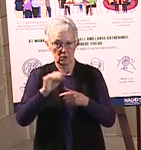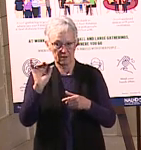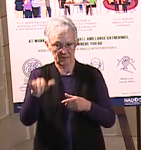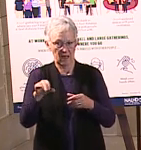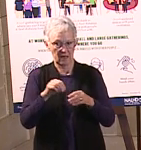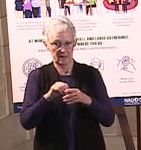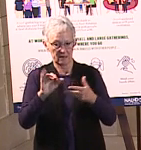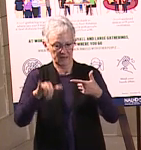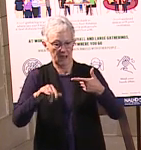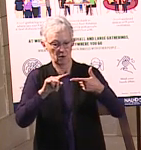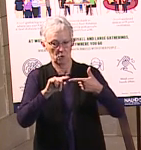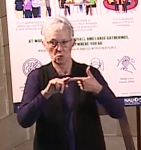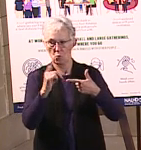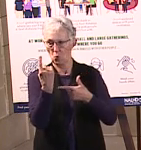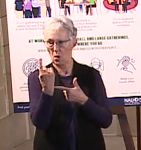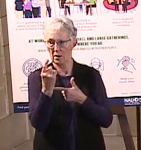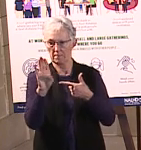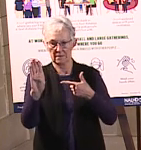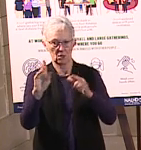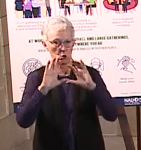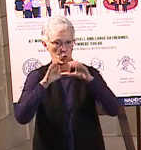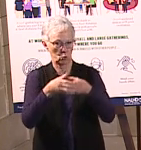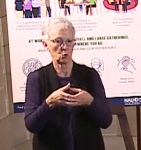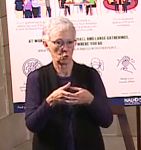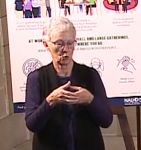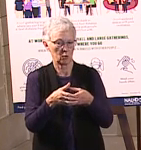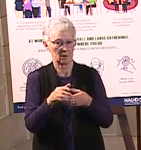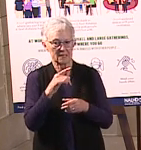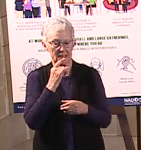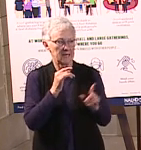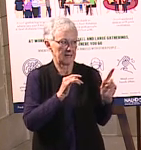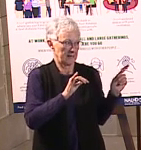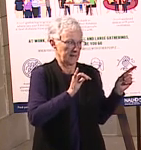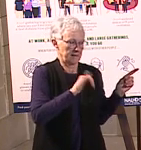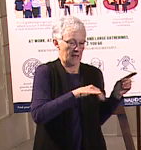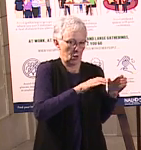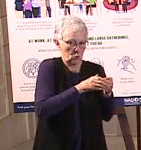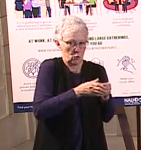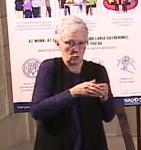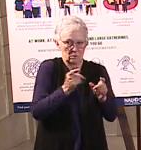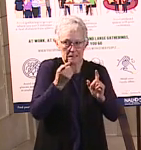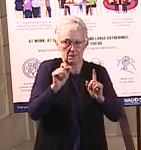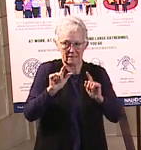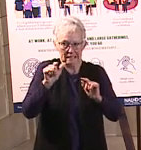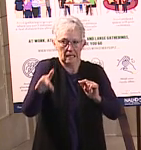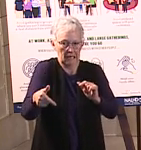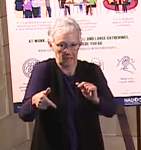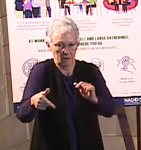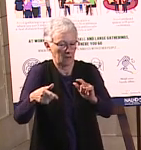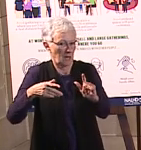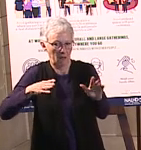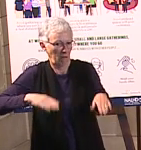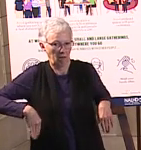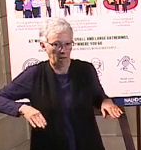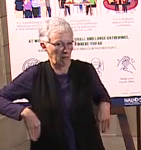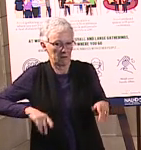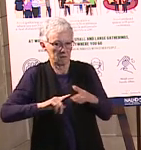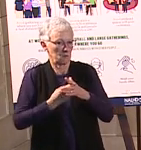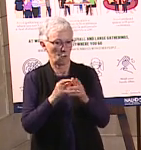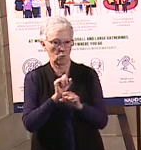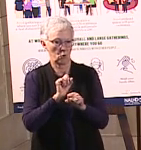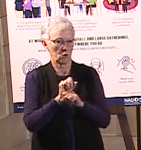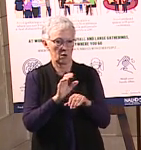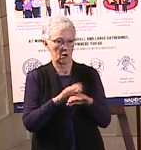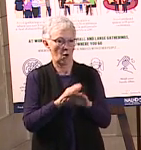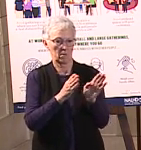that? Again, that's Phase 1B, so that will be coming later. So to my knowledge, nobody has started working on those plans for